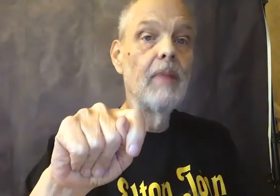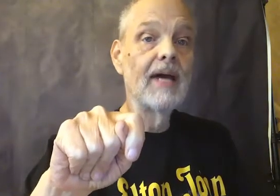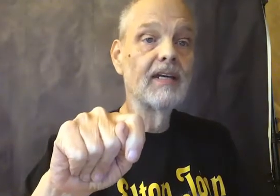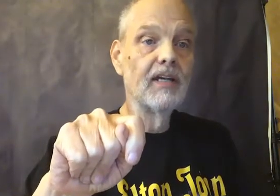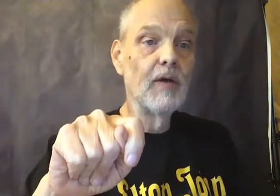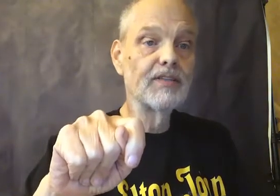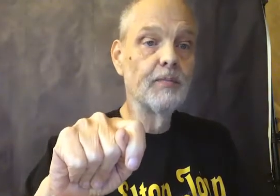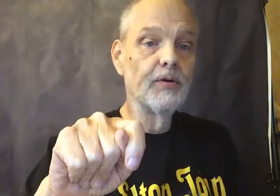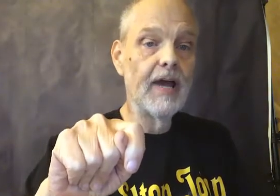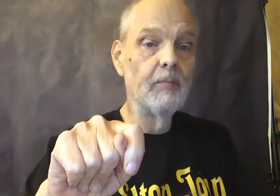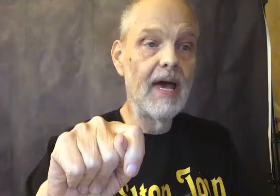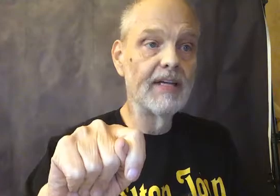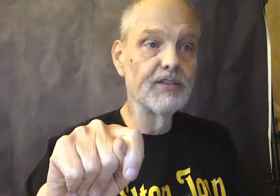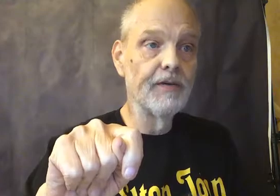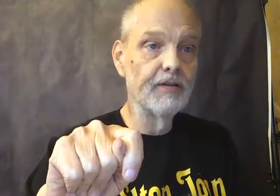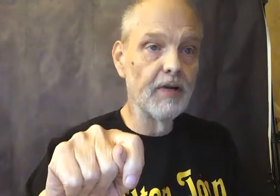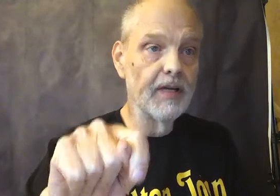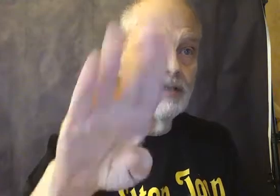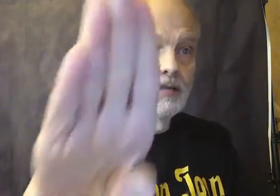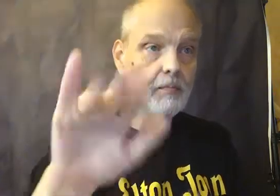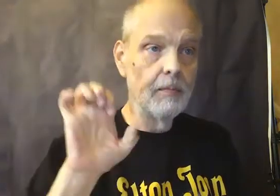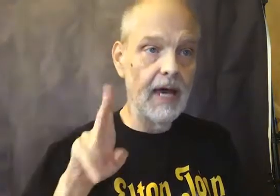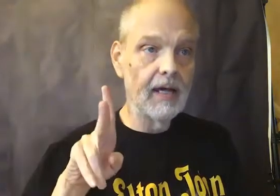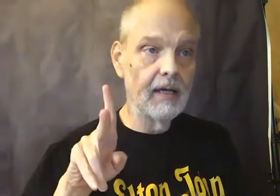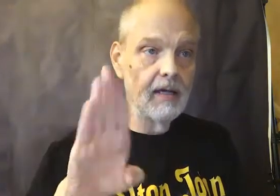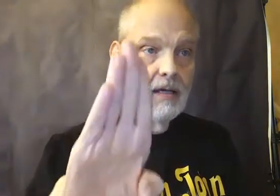Back, you actually pull your hand back as your finger spelling it. Back.